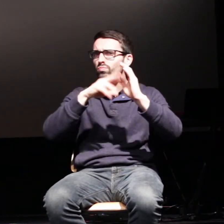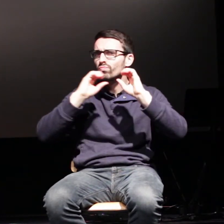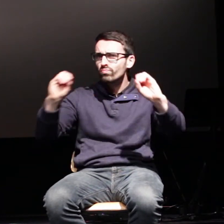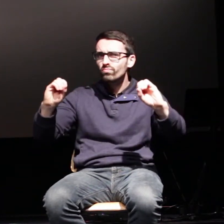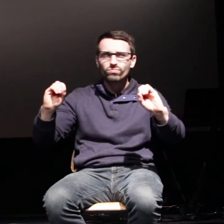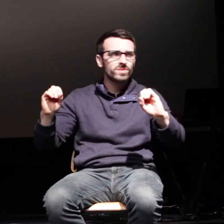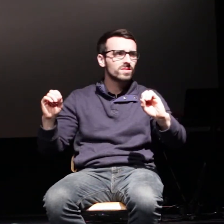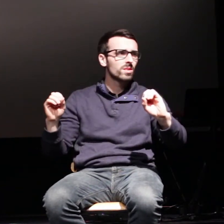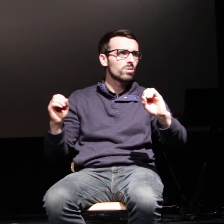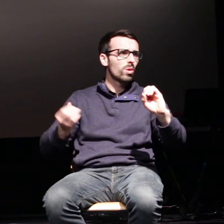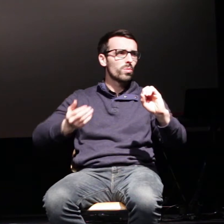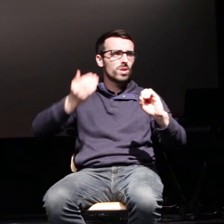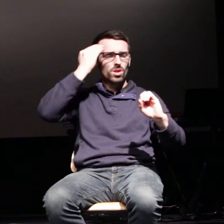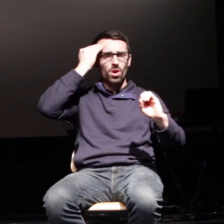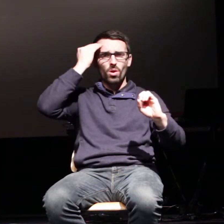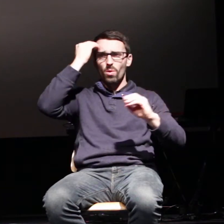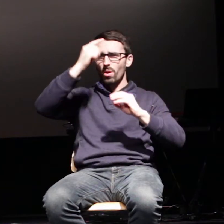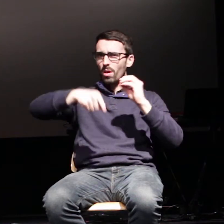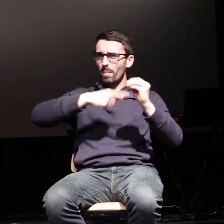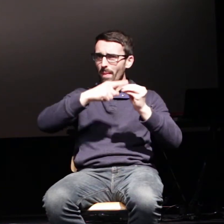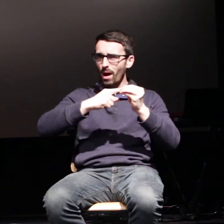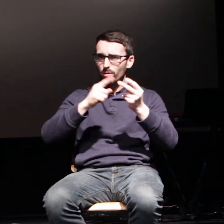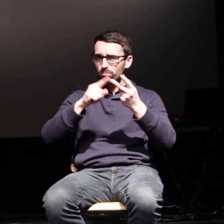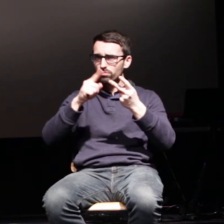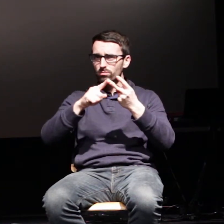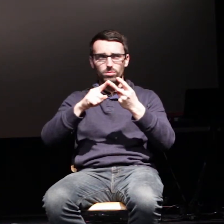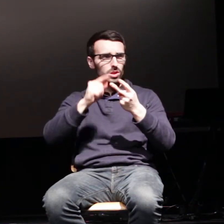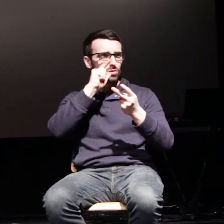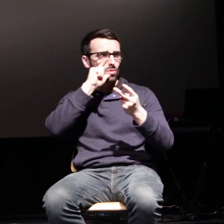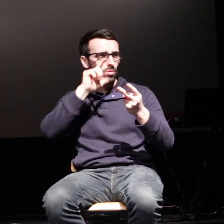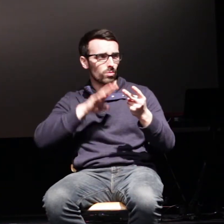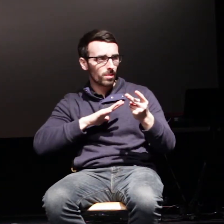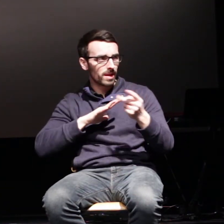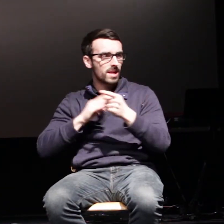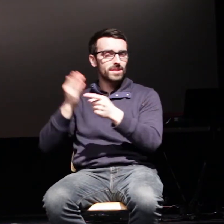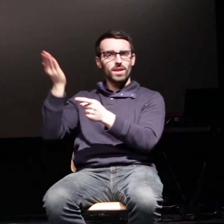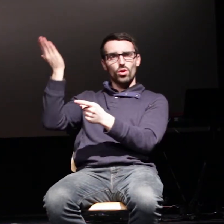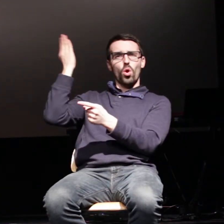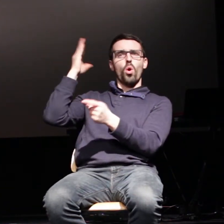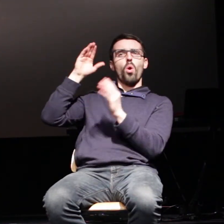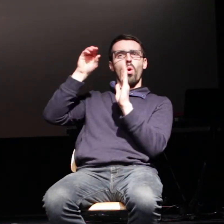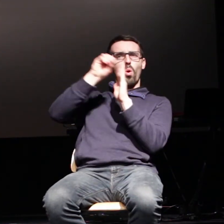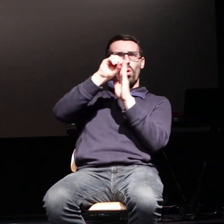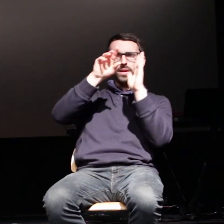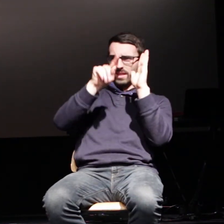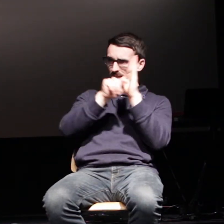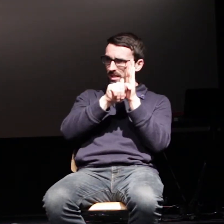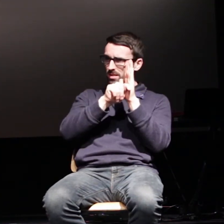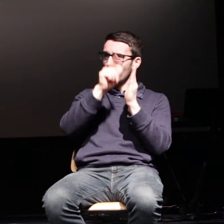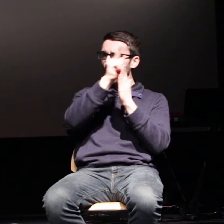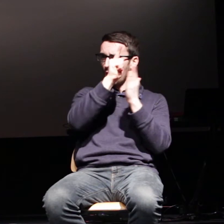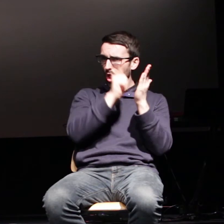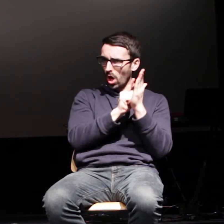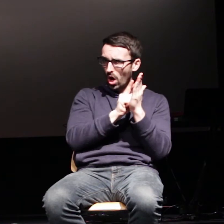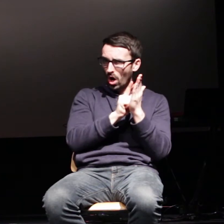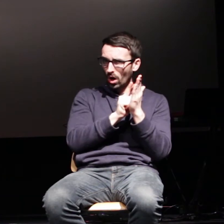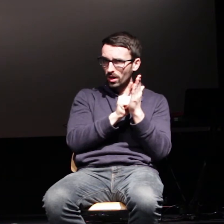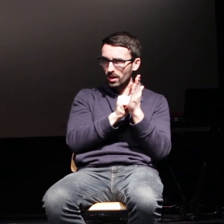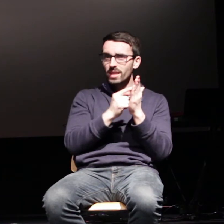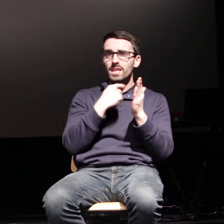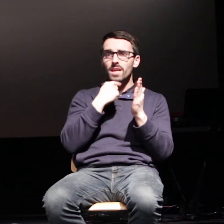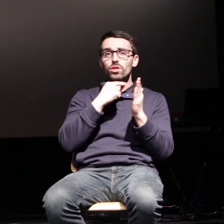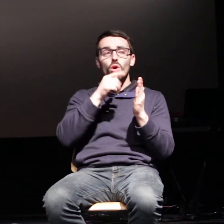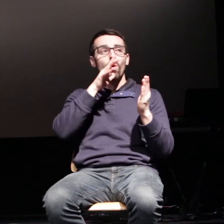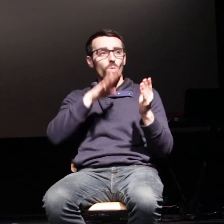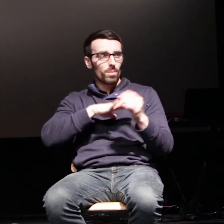What we know about this woman is that Old Testament law in Leviticus 15 would have said that a woman with her particular condition would